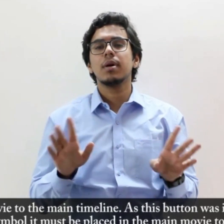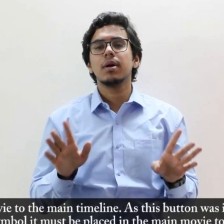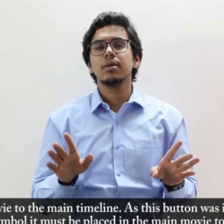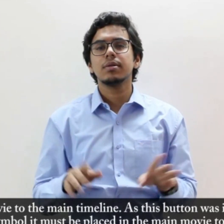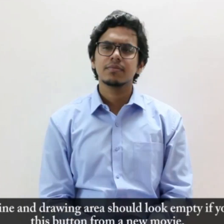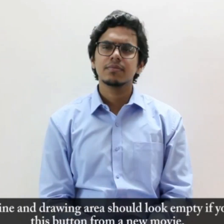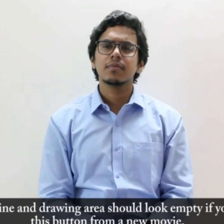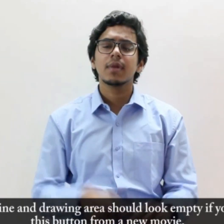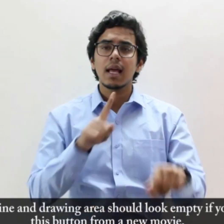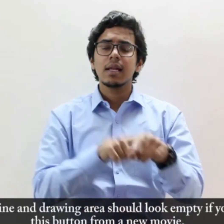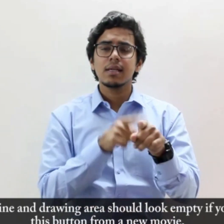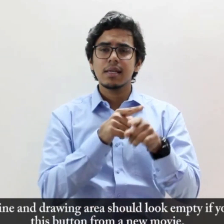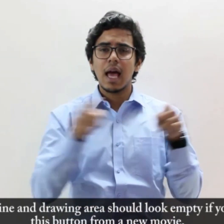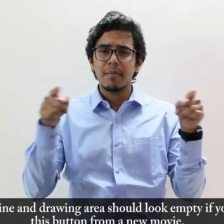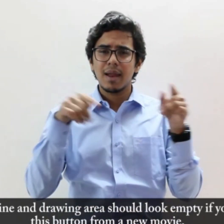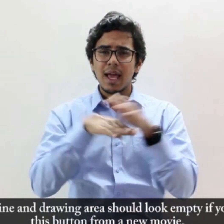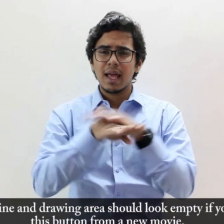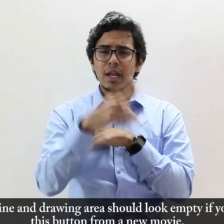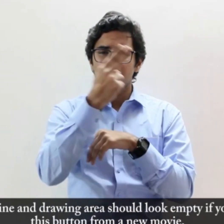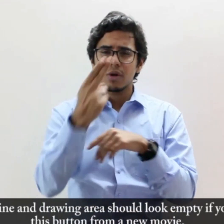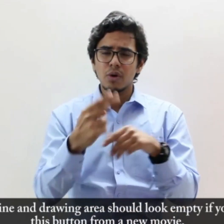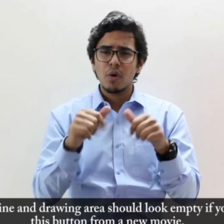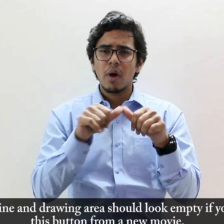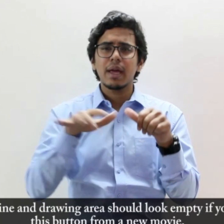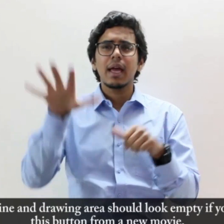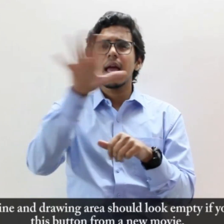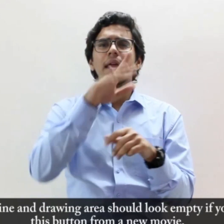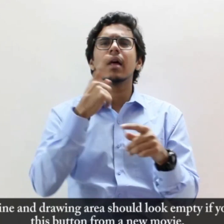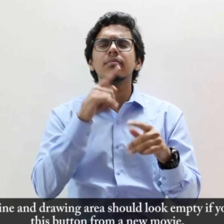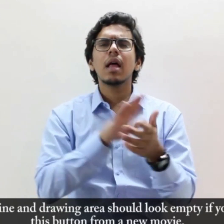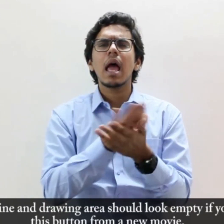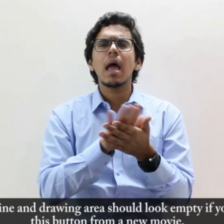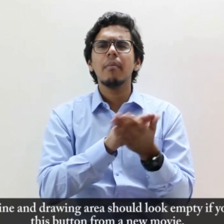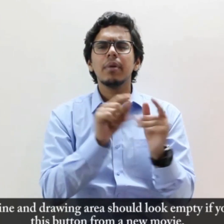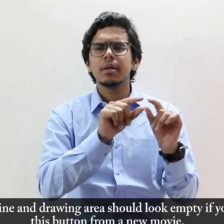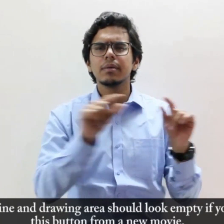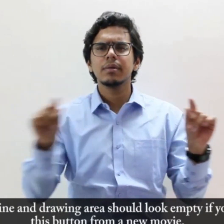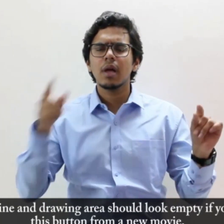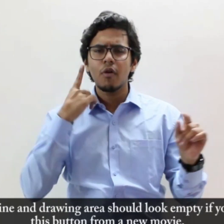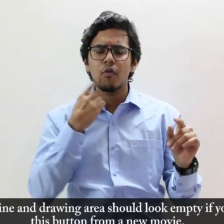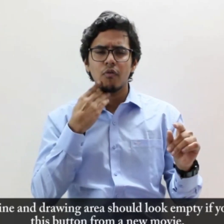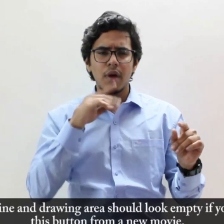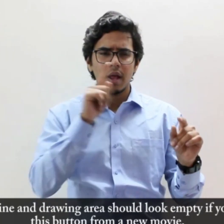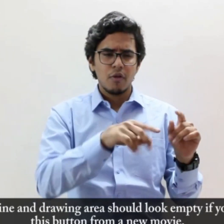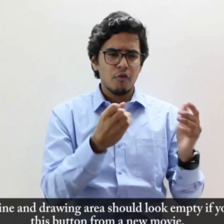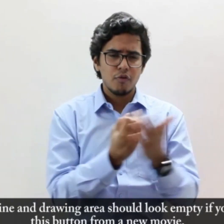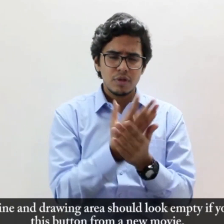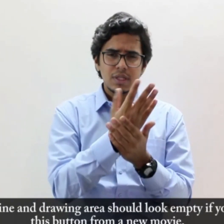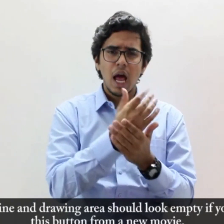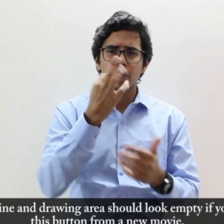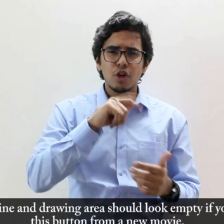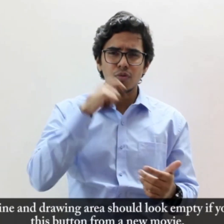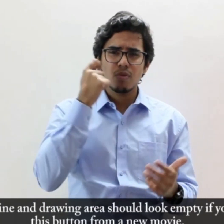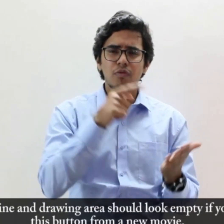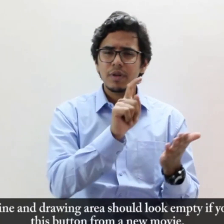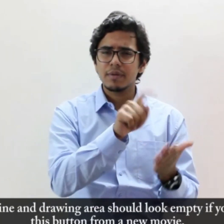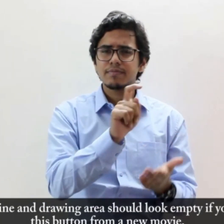The timeline and drawing area should look empty if you began this button from a new